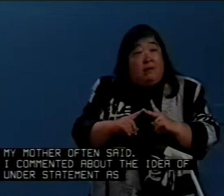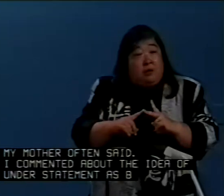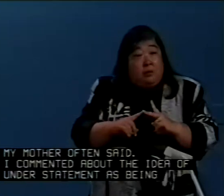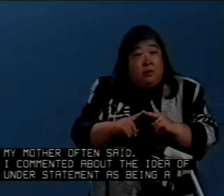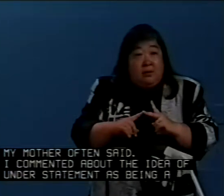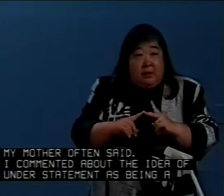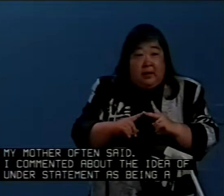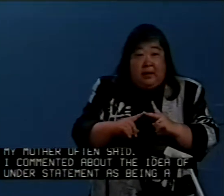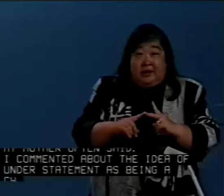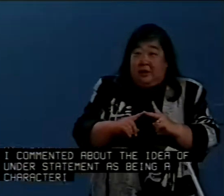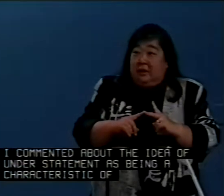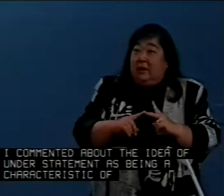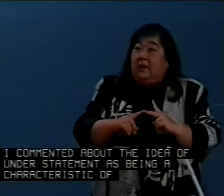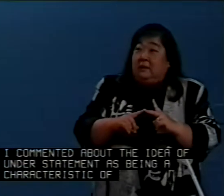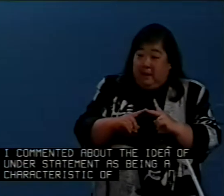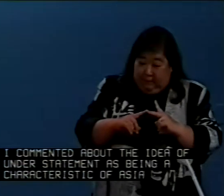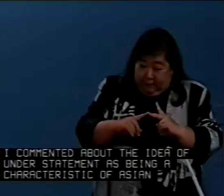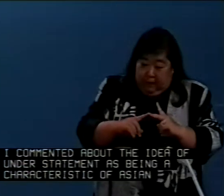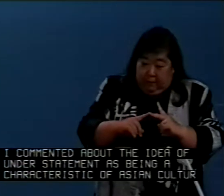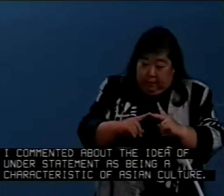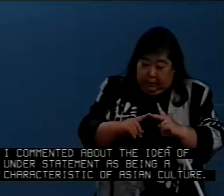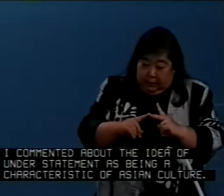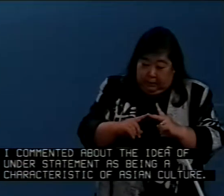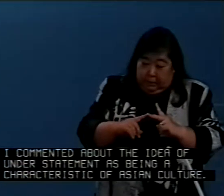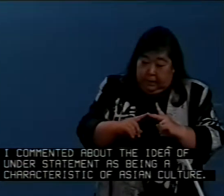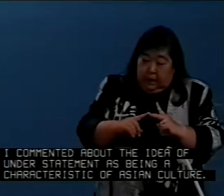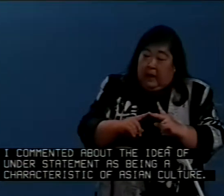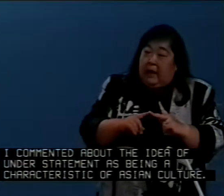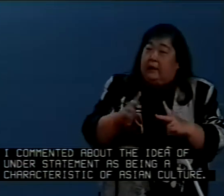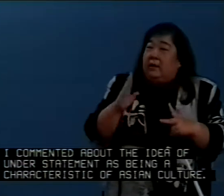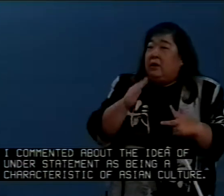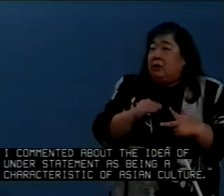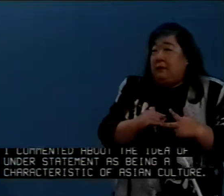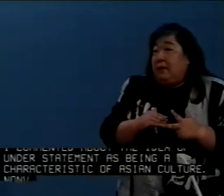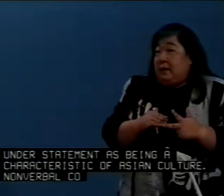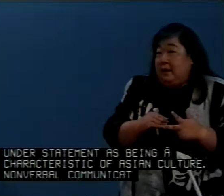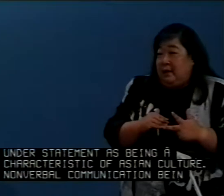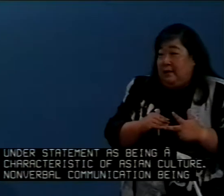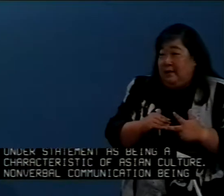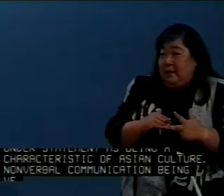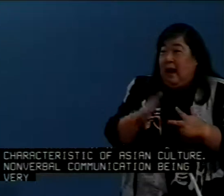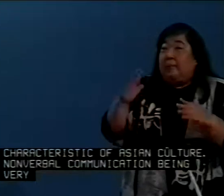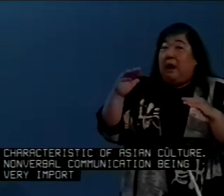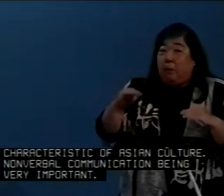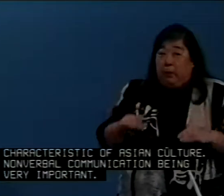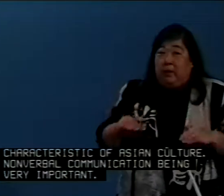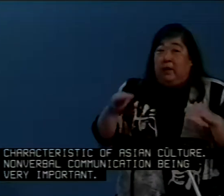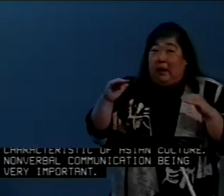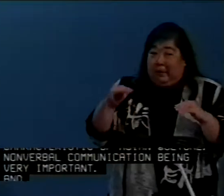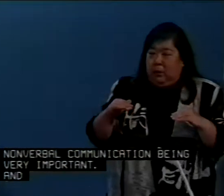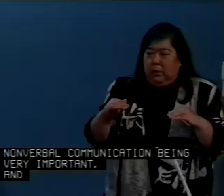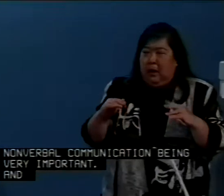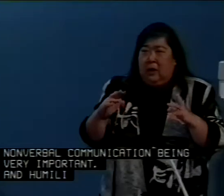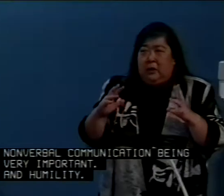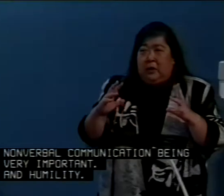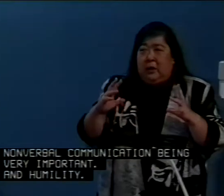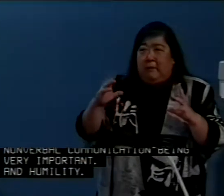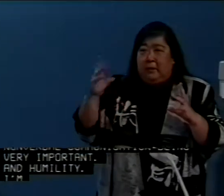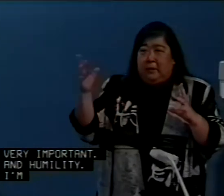nonverbal communication being very important, and humility. I'm not worthy. I'm not worthy. So if a person